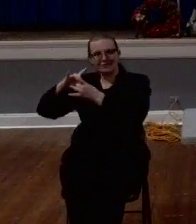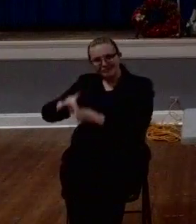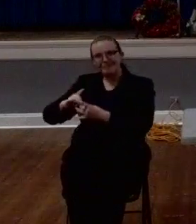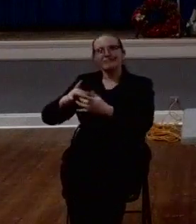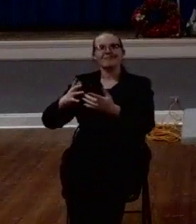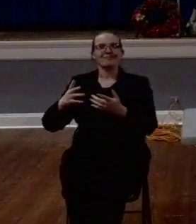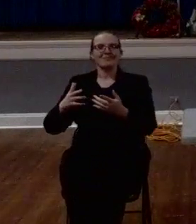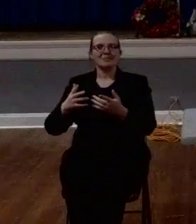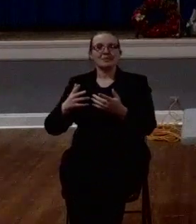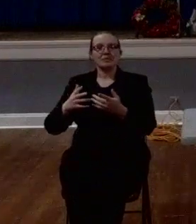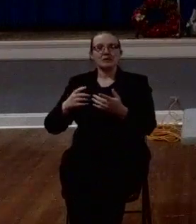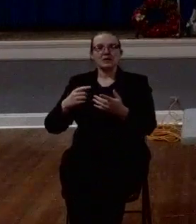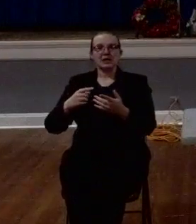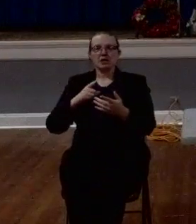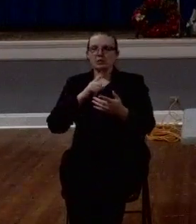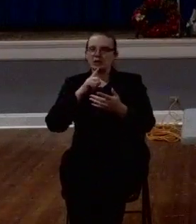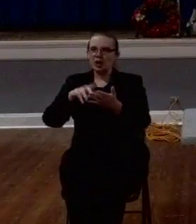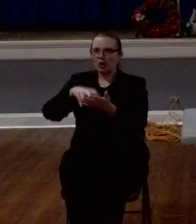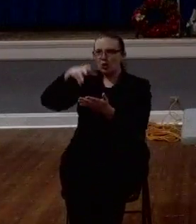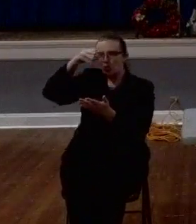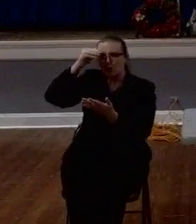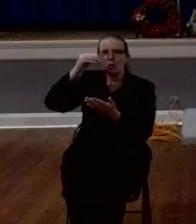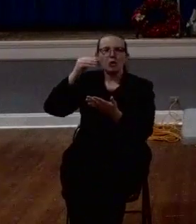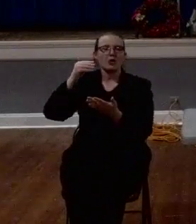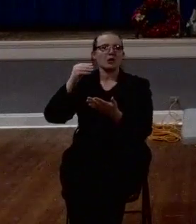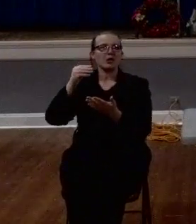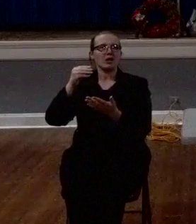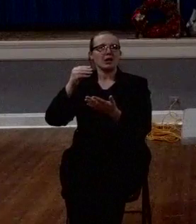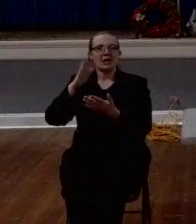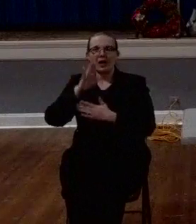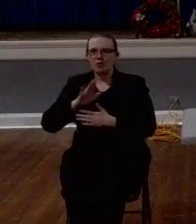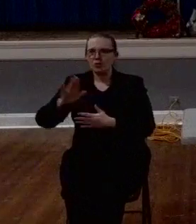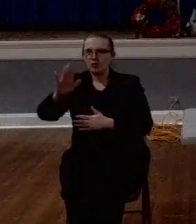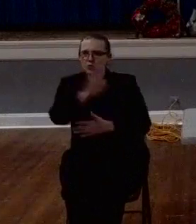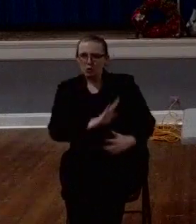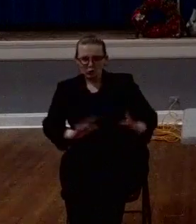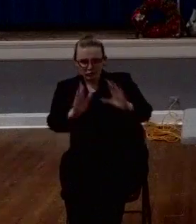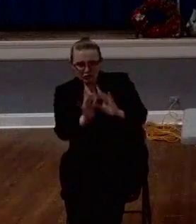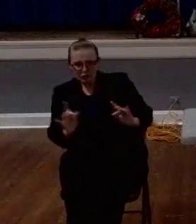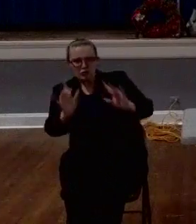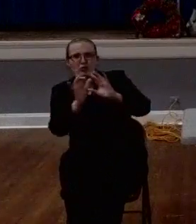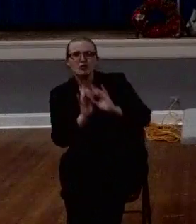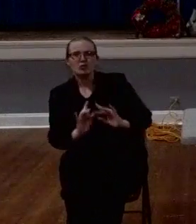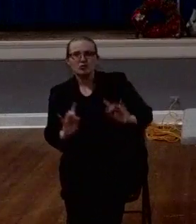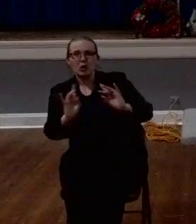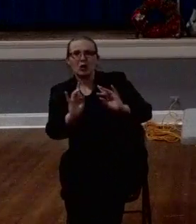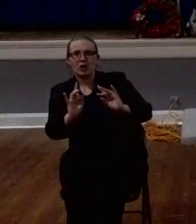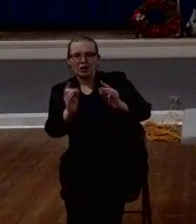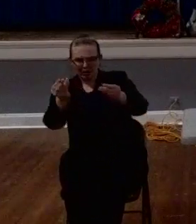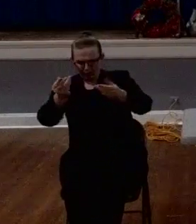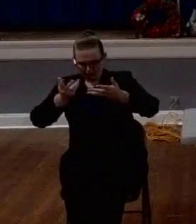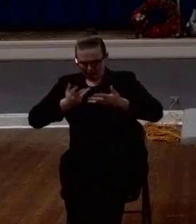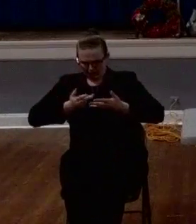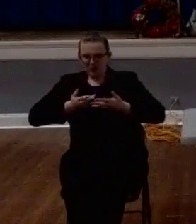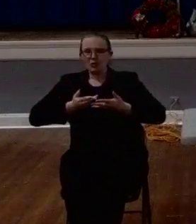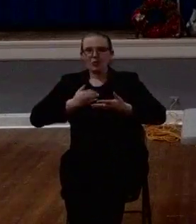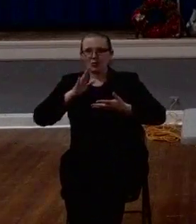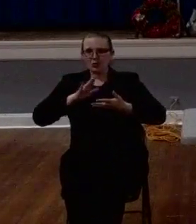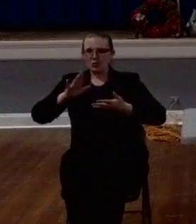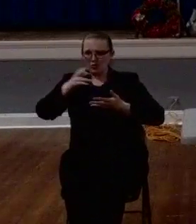And learning and hearing with your voice, with your words, about the history that